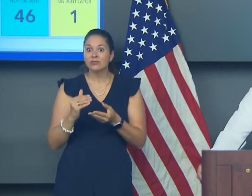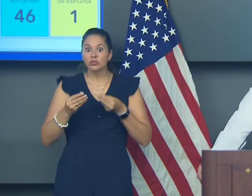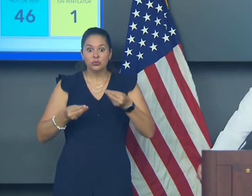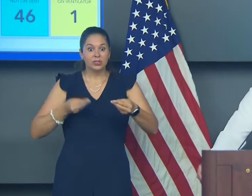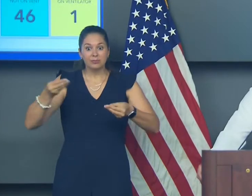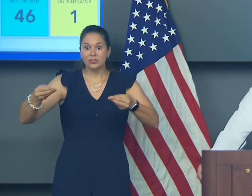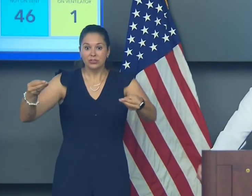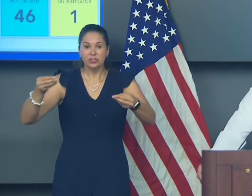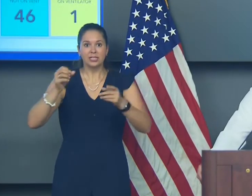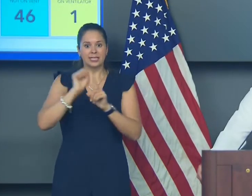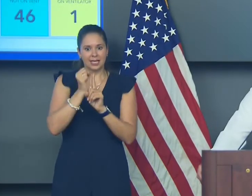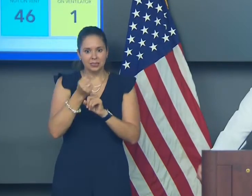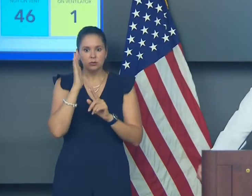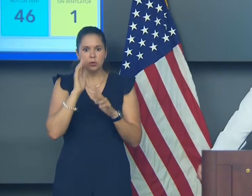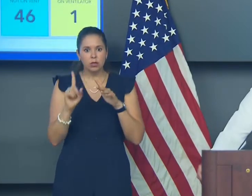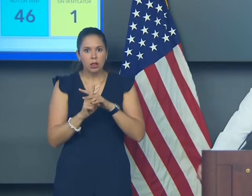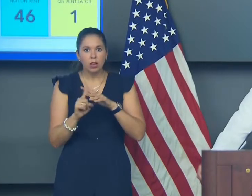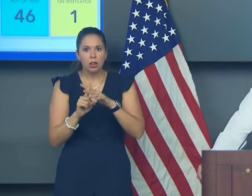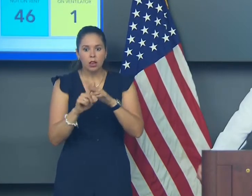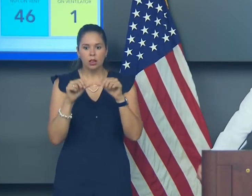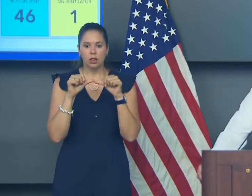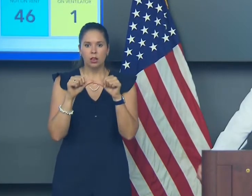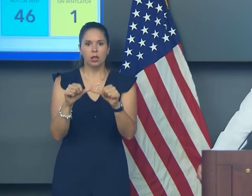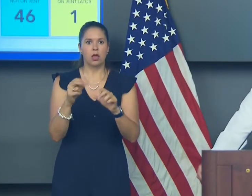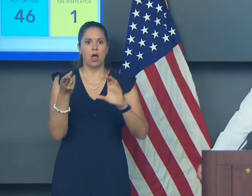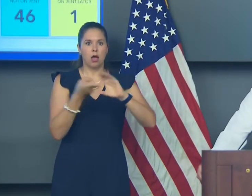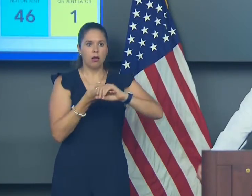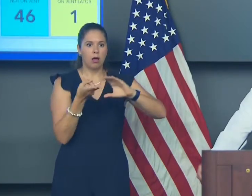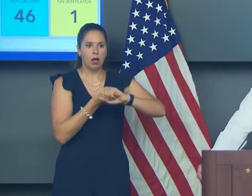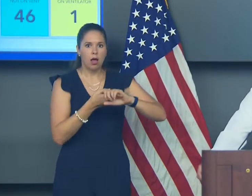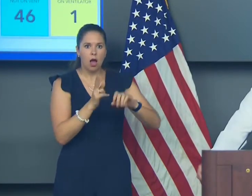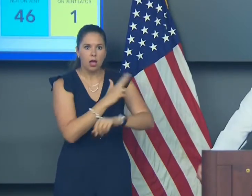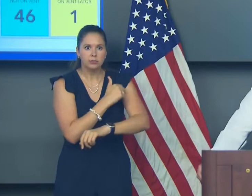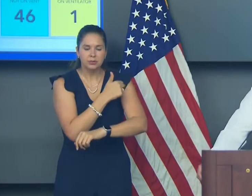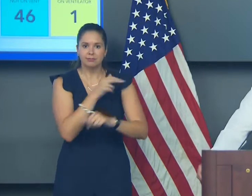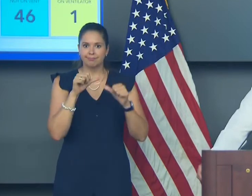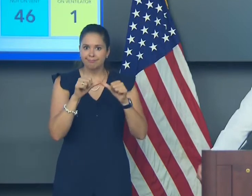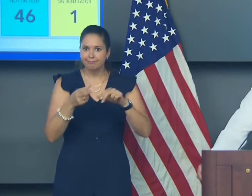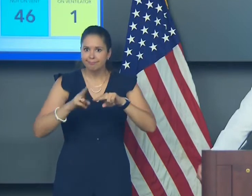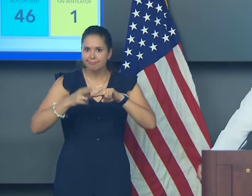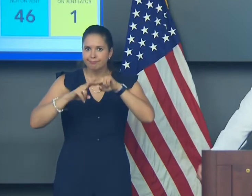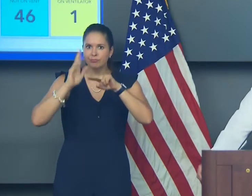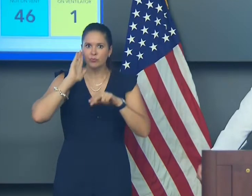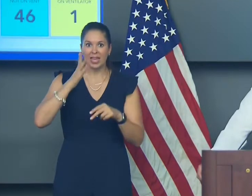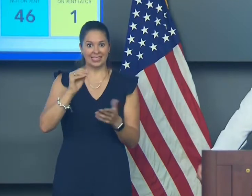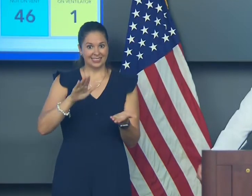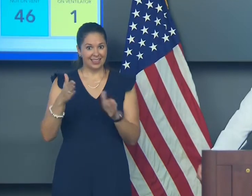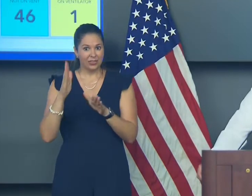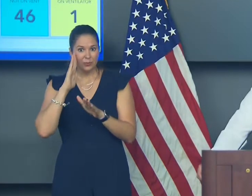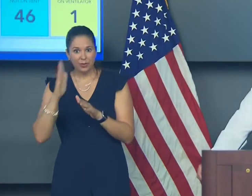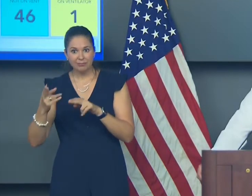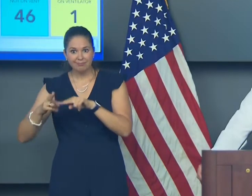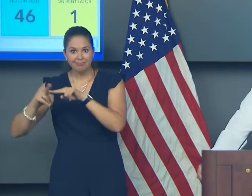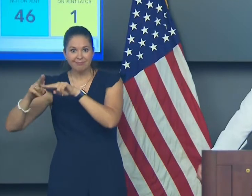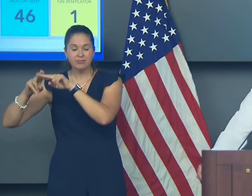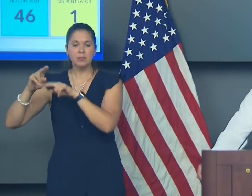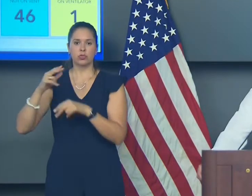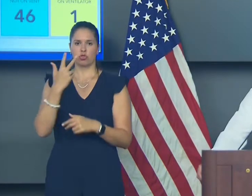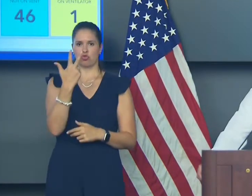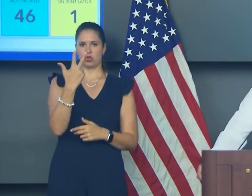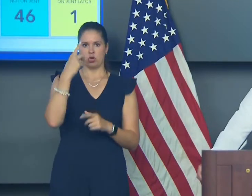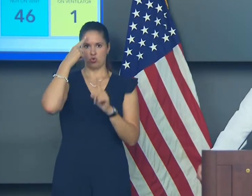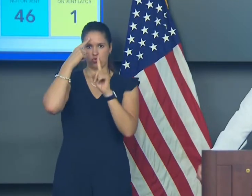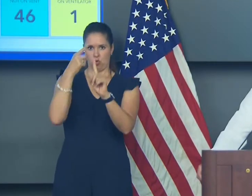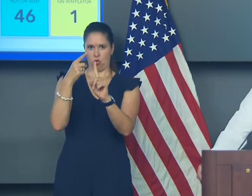will continue to grow, the hospitalizations will continue to grow, and so will the deaths. So we have 3 goals right now. And this is